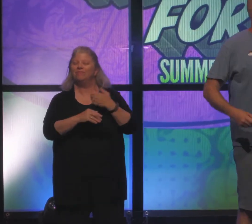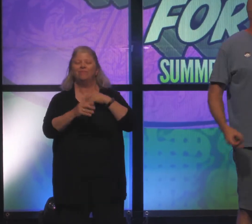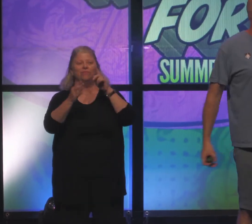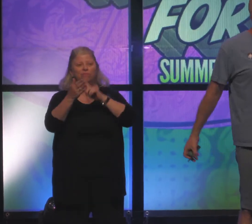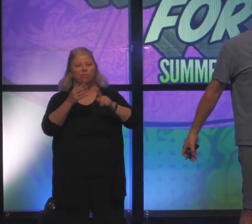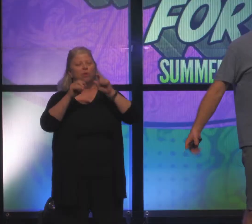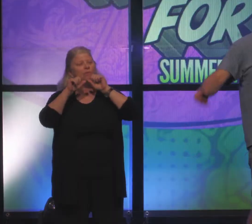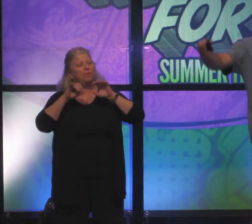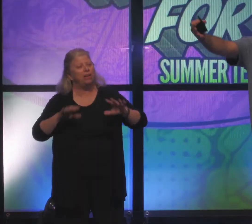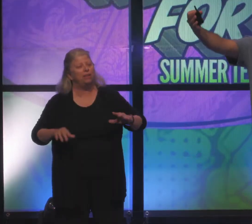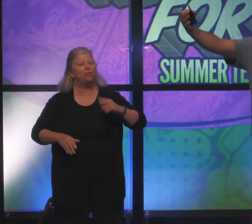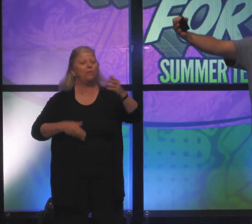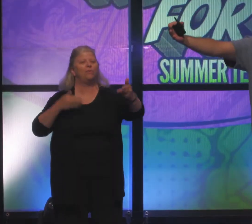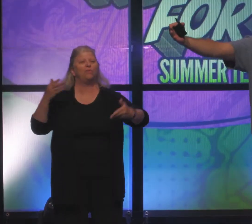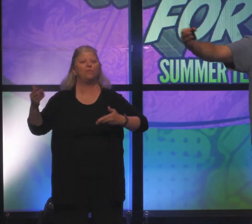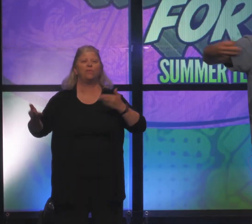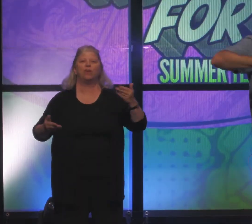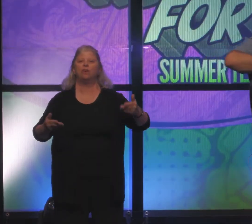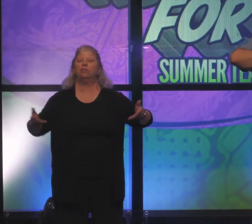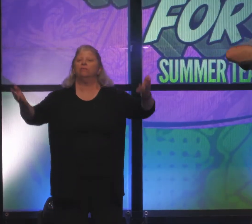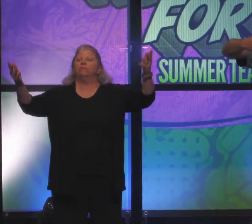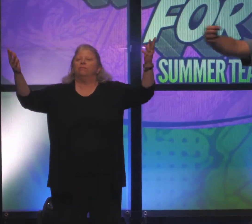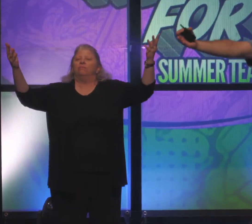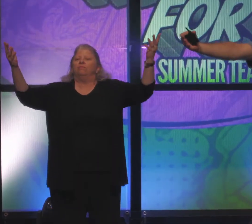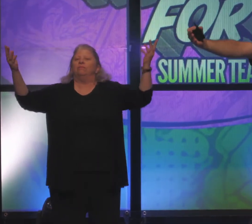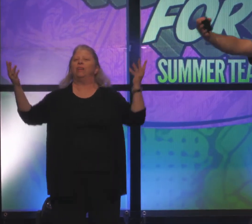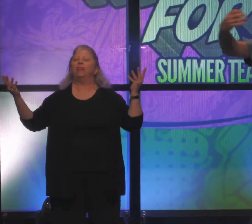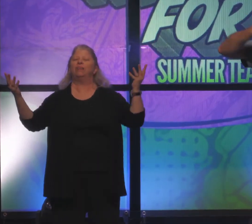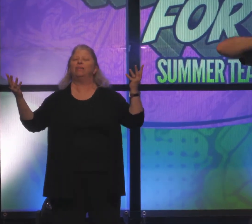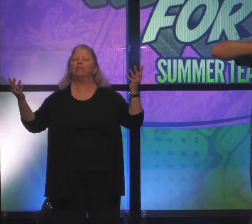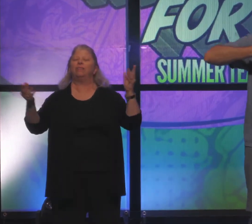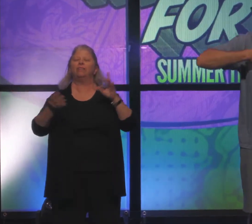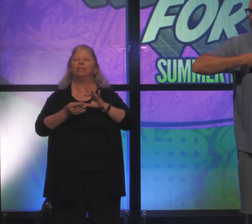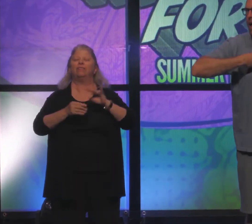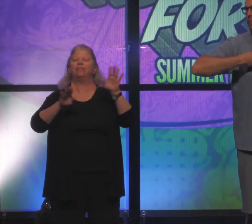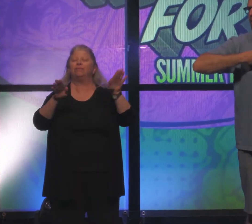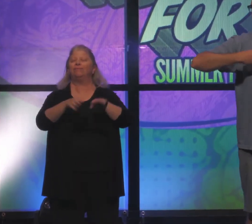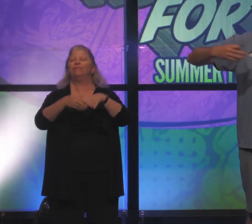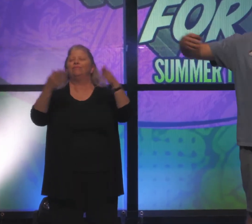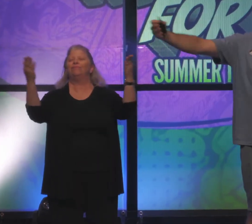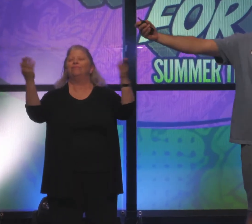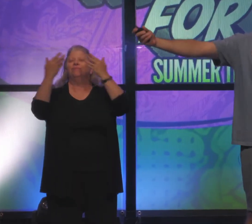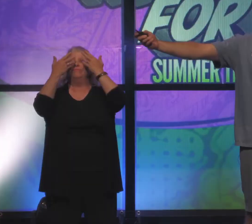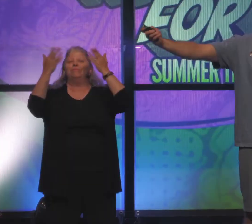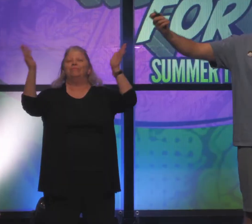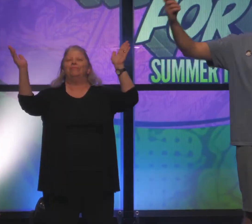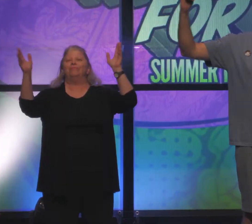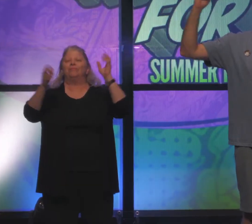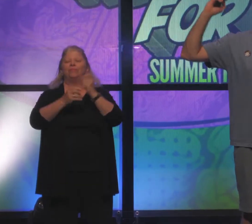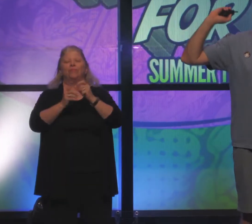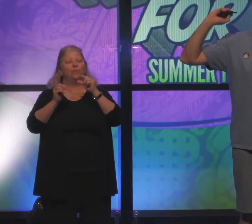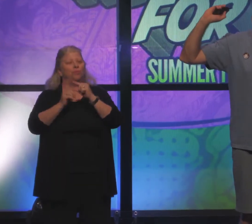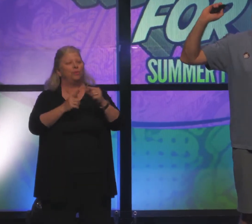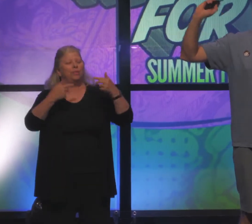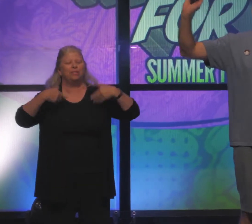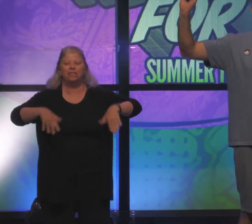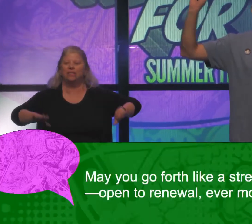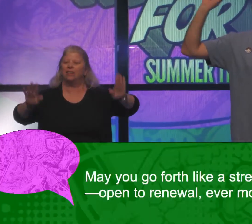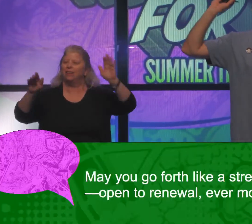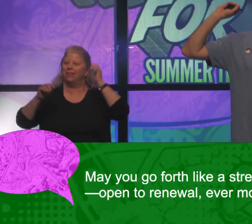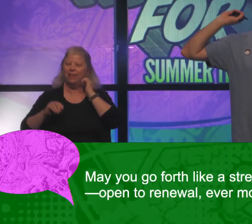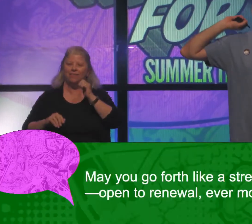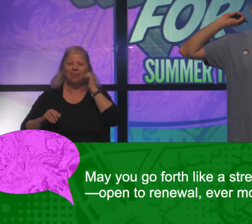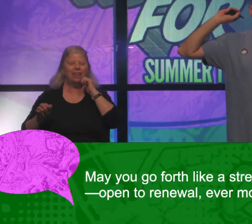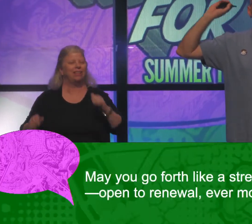with a blessing, and you are invited to kind of lift your arms, to open your soul, your spirit up to receive these words as you go out into your everyday